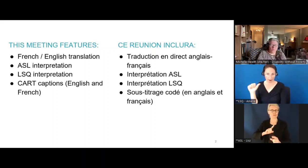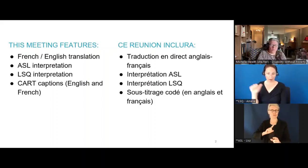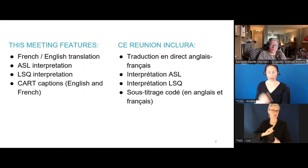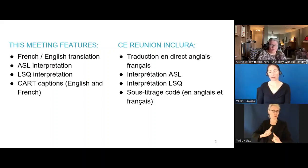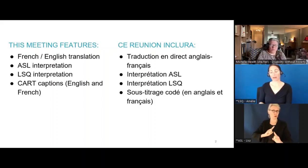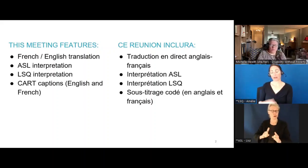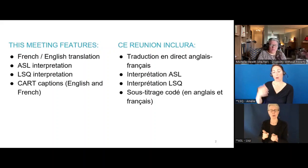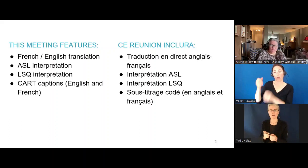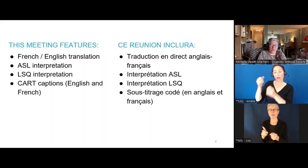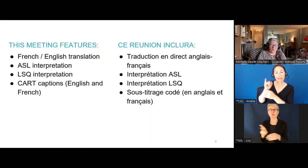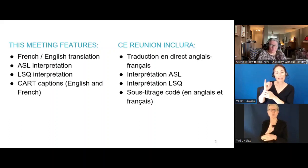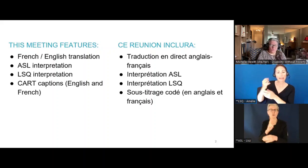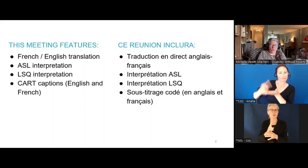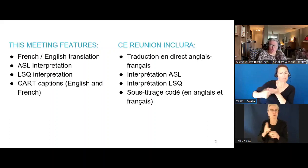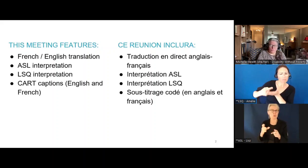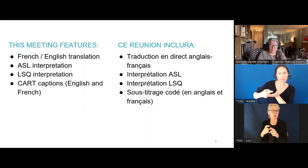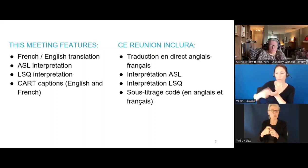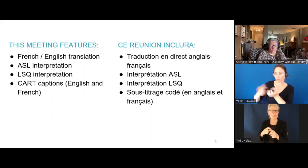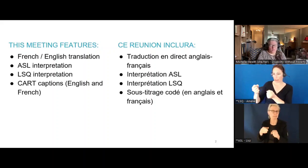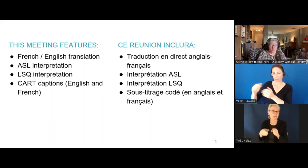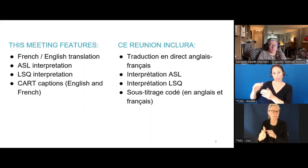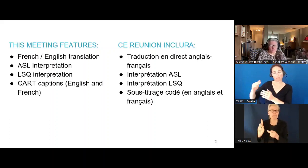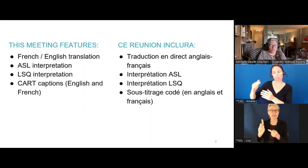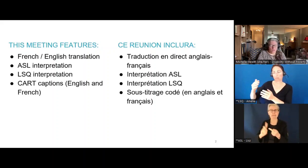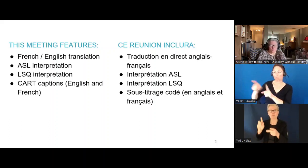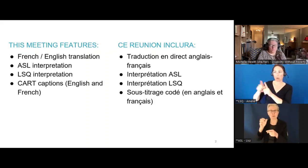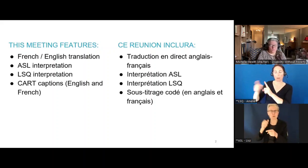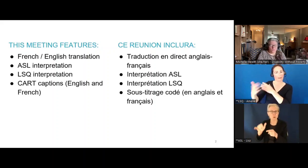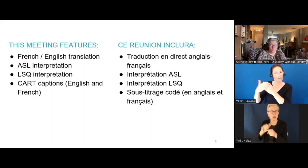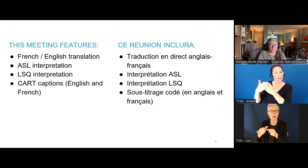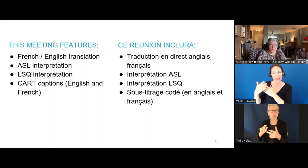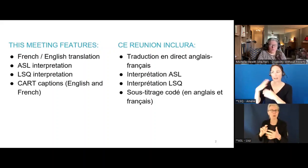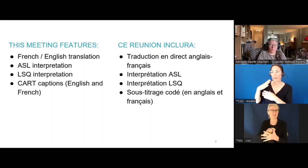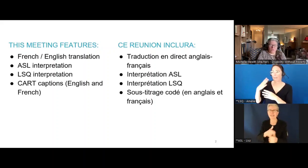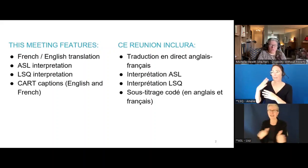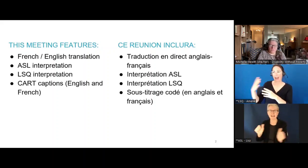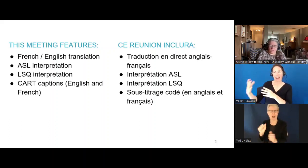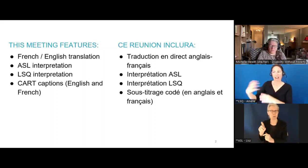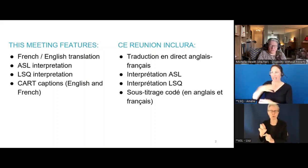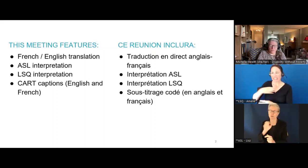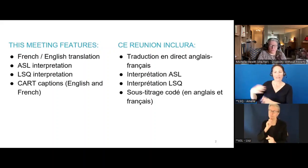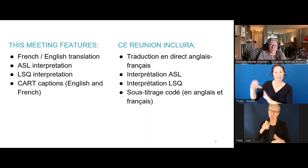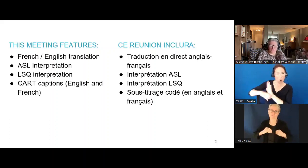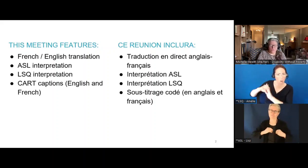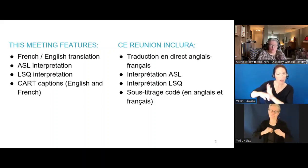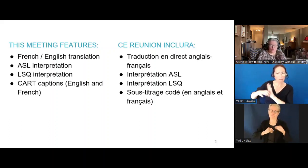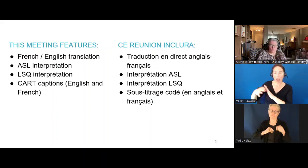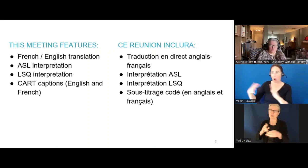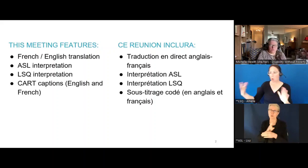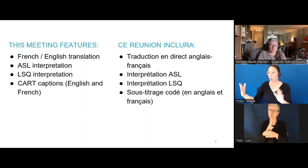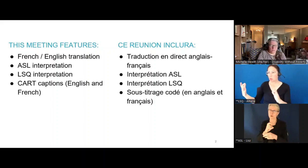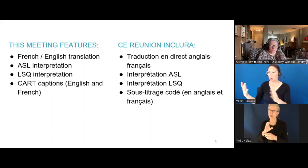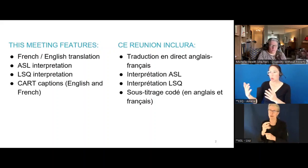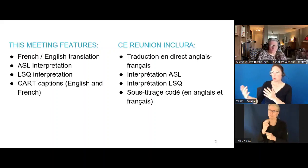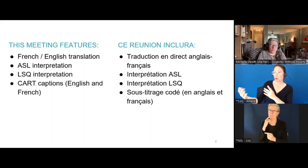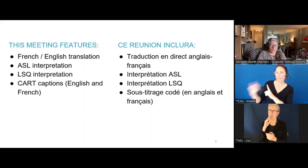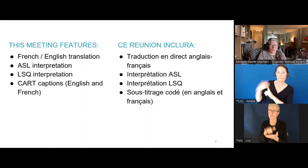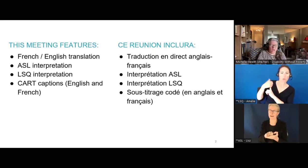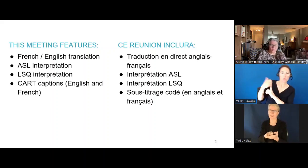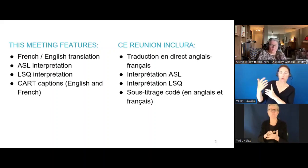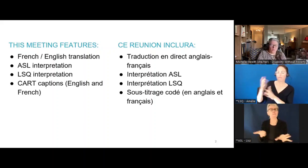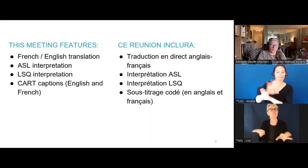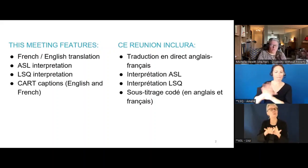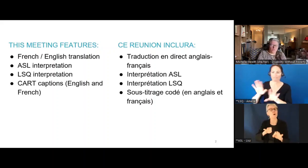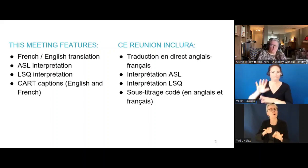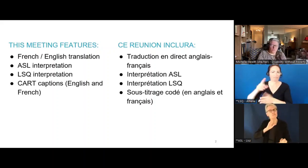and abuse of any kind will not be tolerated in the chat function. We expect everyone to use respectful language,